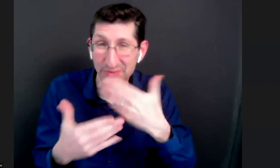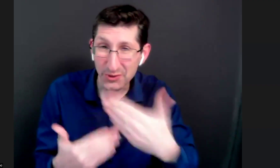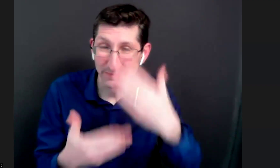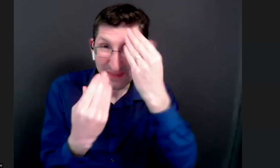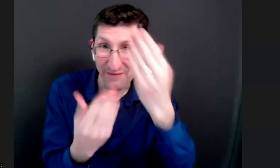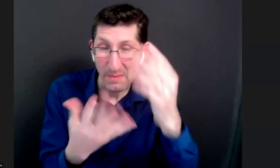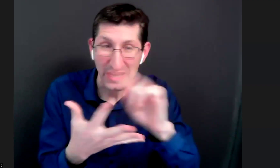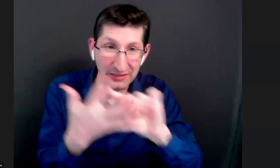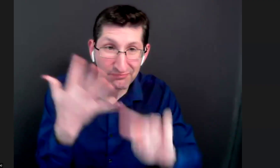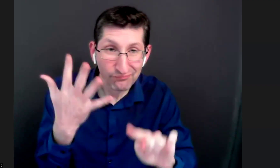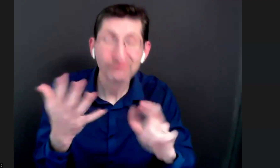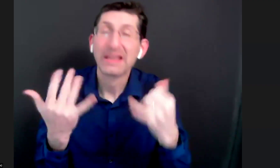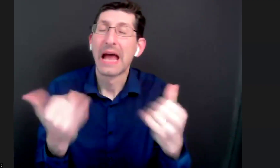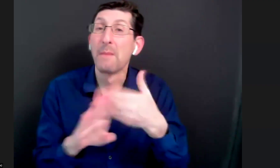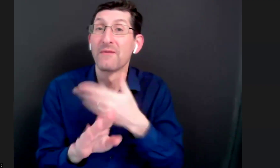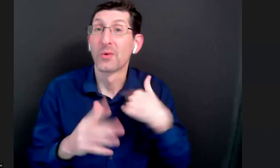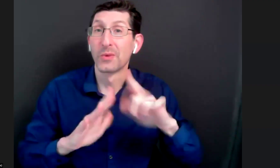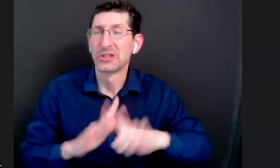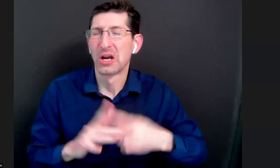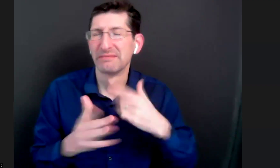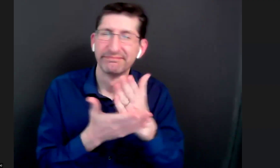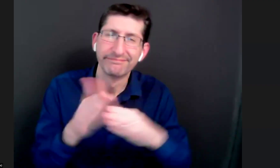Some brief housekeeping items before we begin.